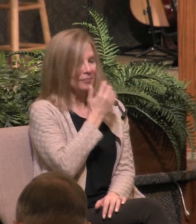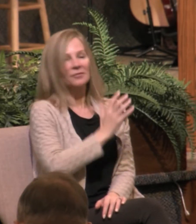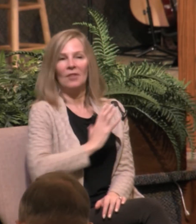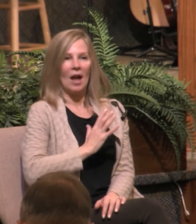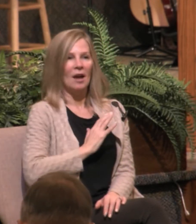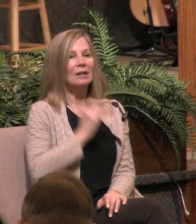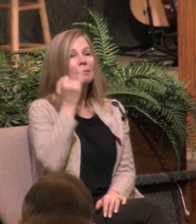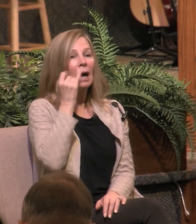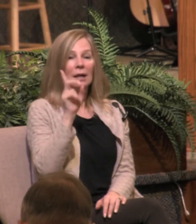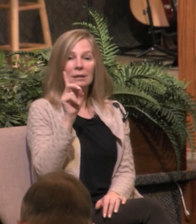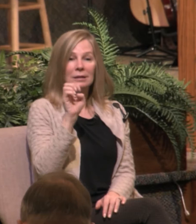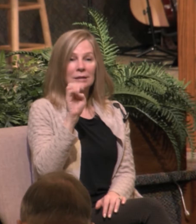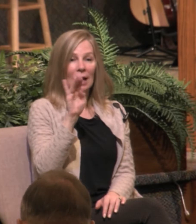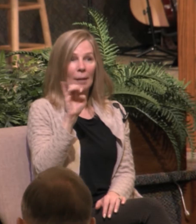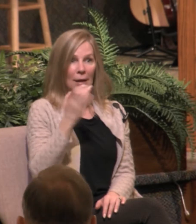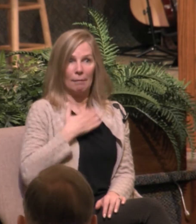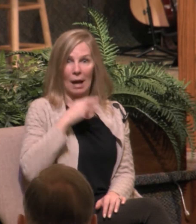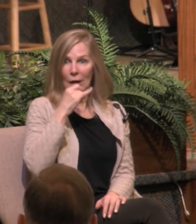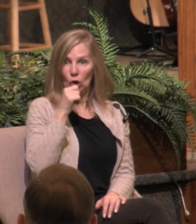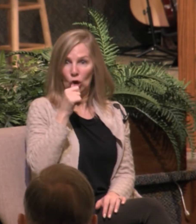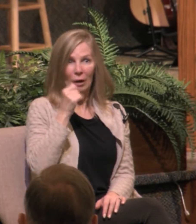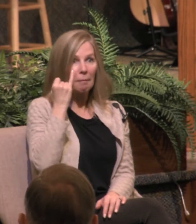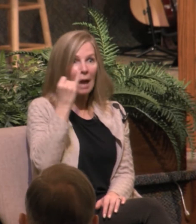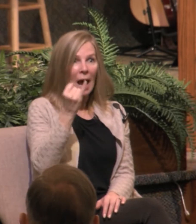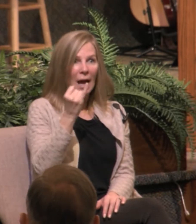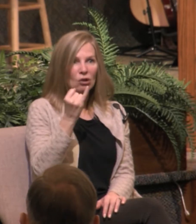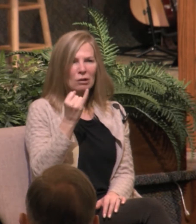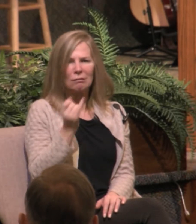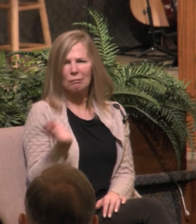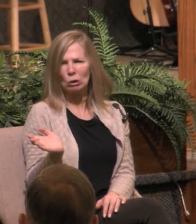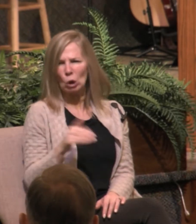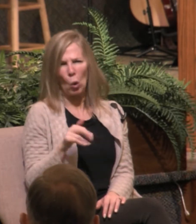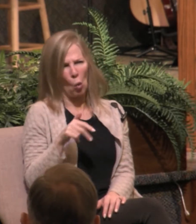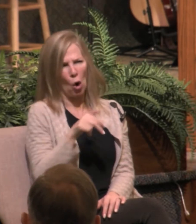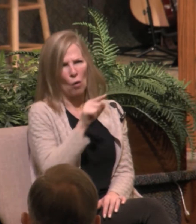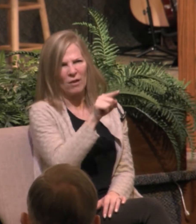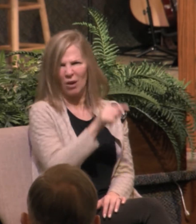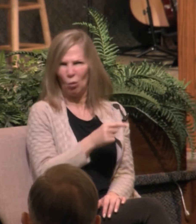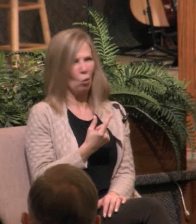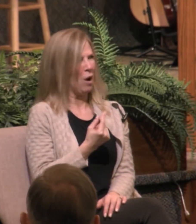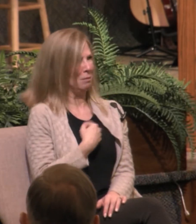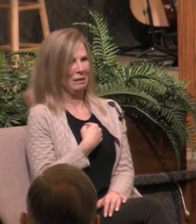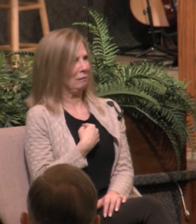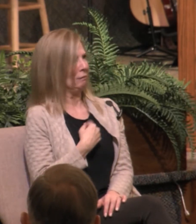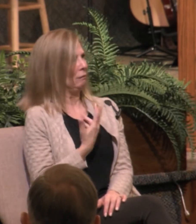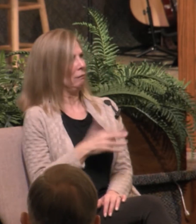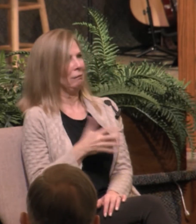With Debbie and my girls, and it's like, okay, but you just walk to the other side. What?